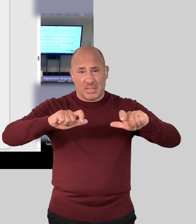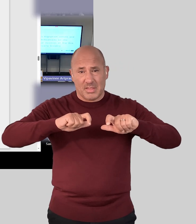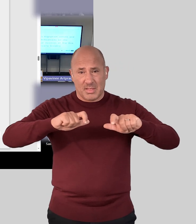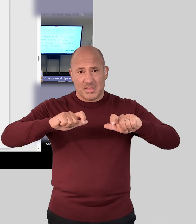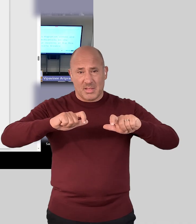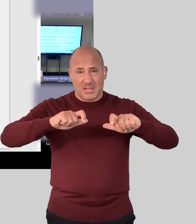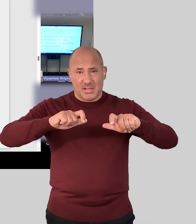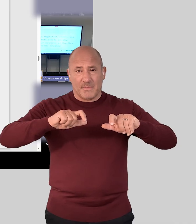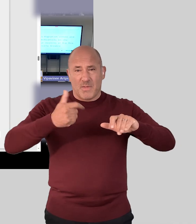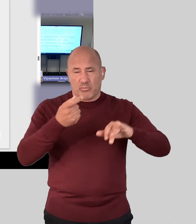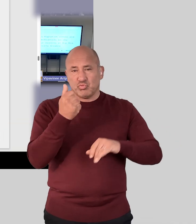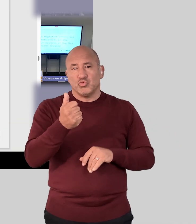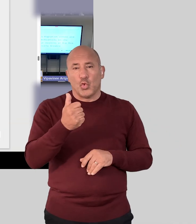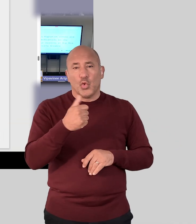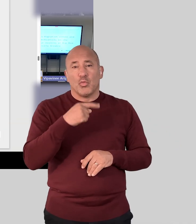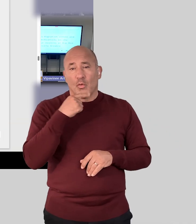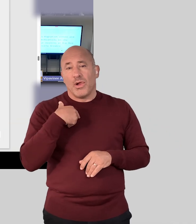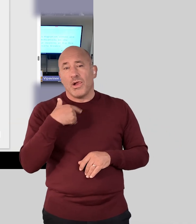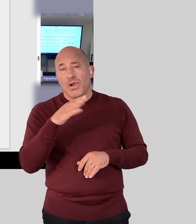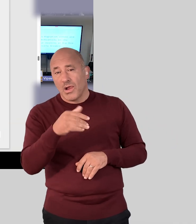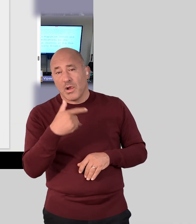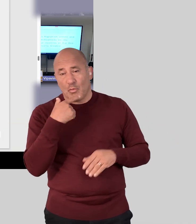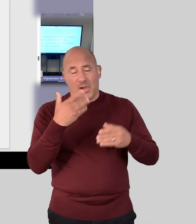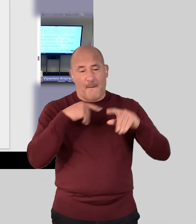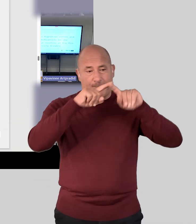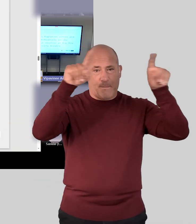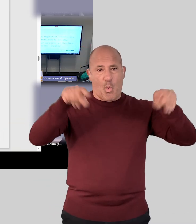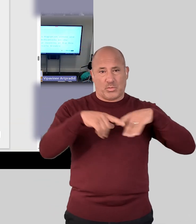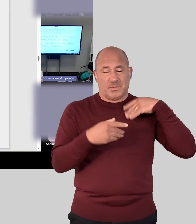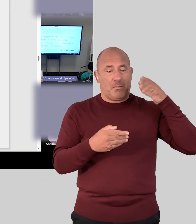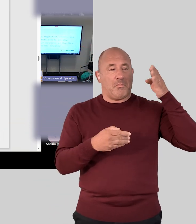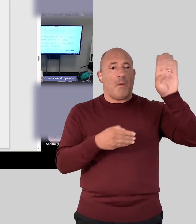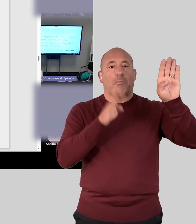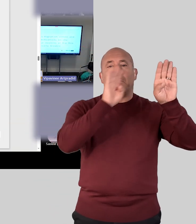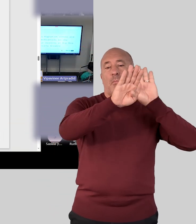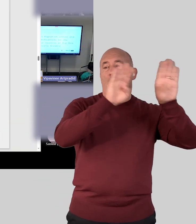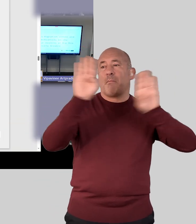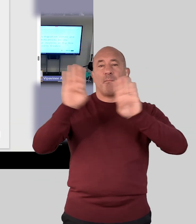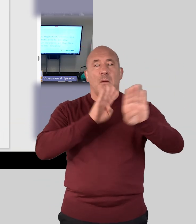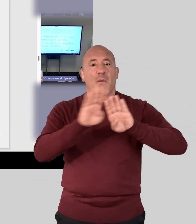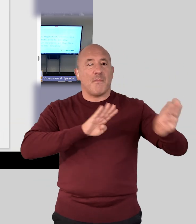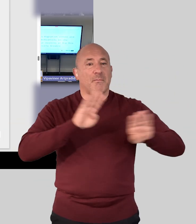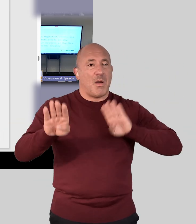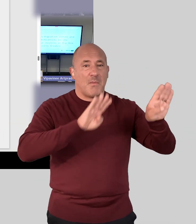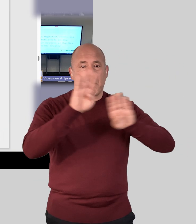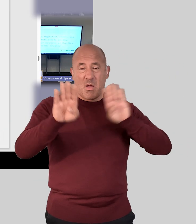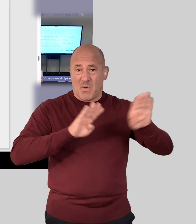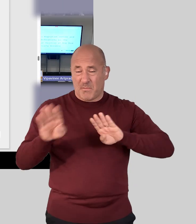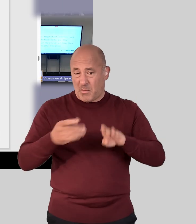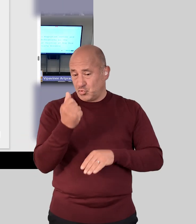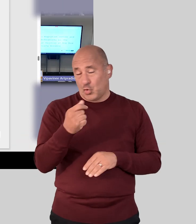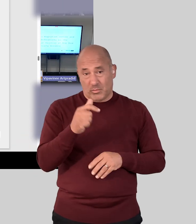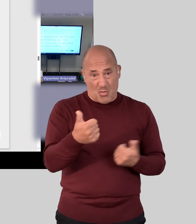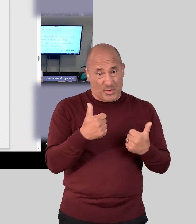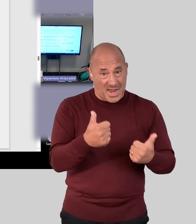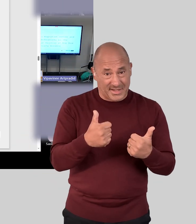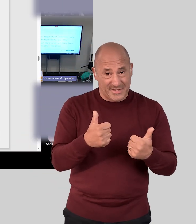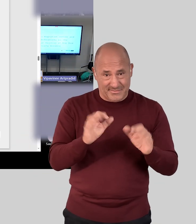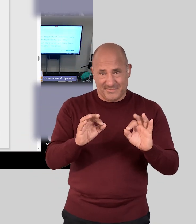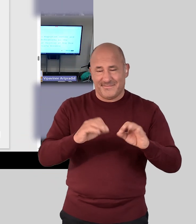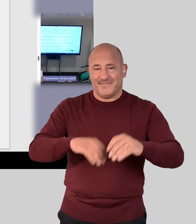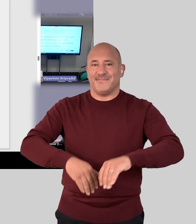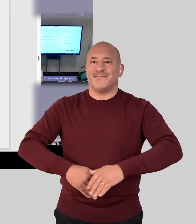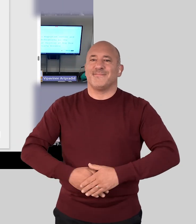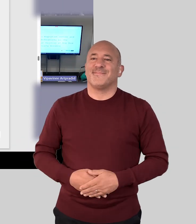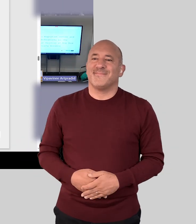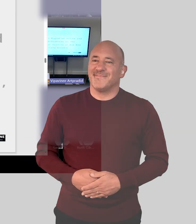Keep holding for a moment. And right, another one. Stick them all over you. Keep going. And then in a minute we're going to come